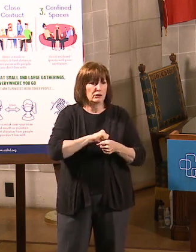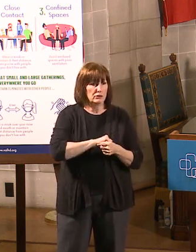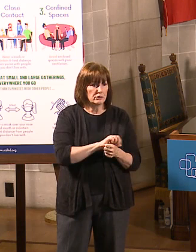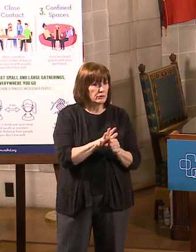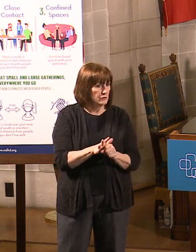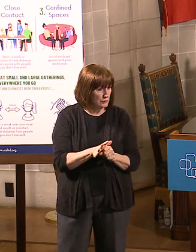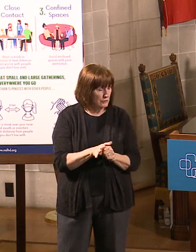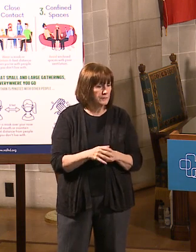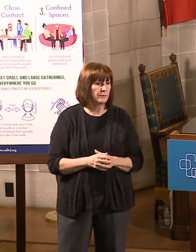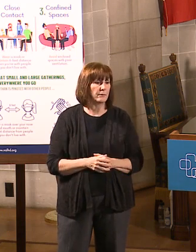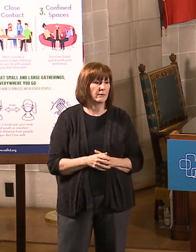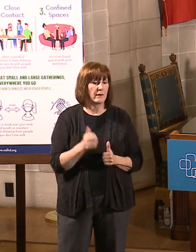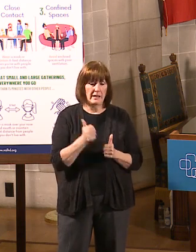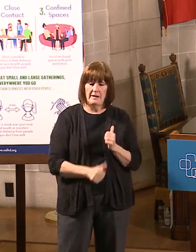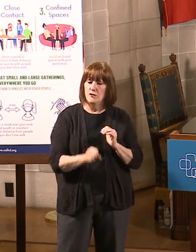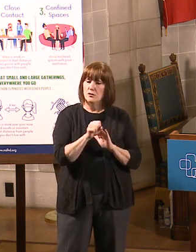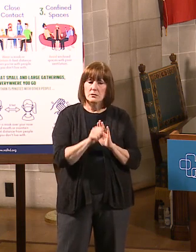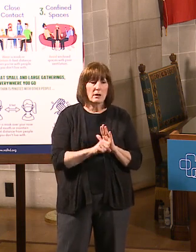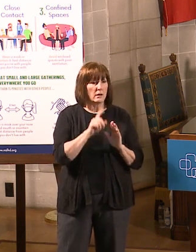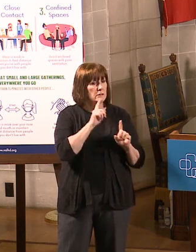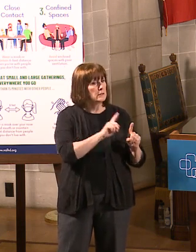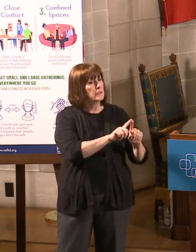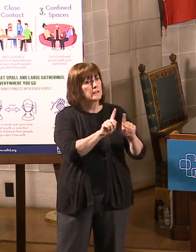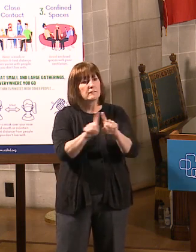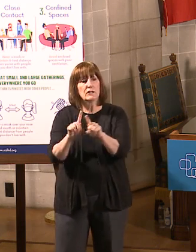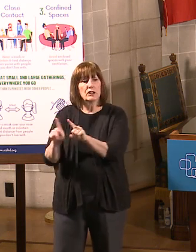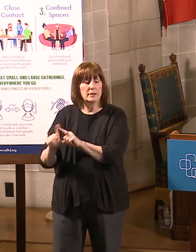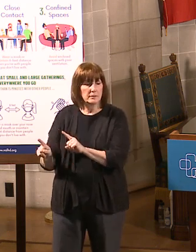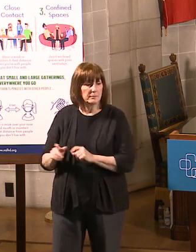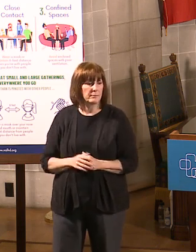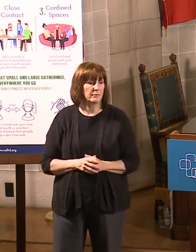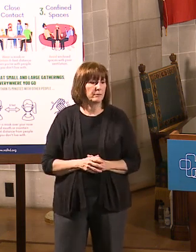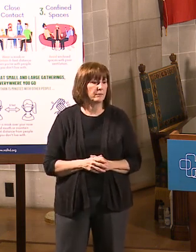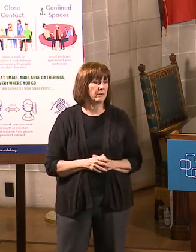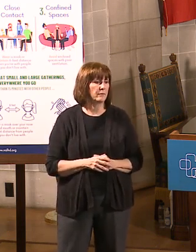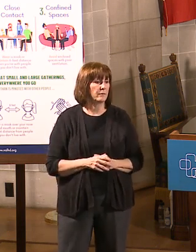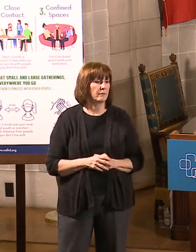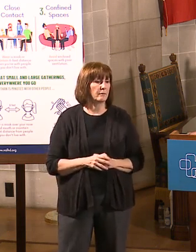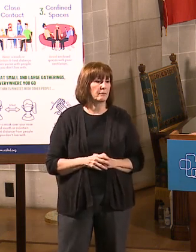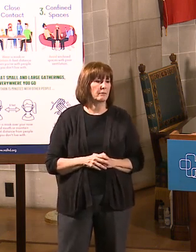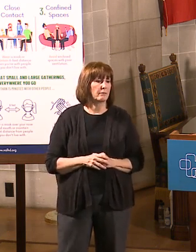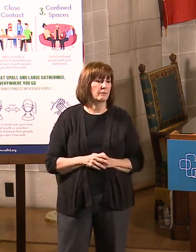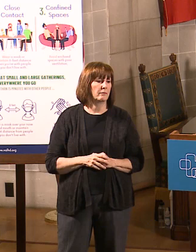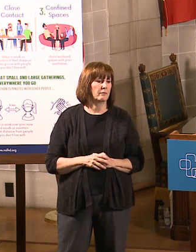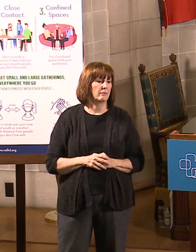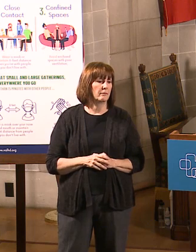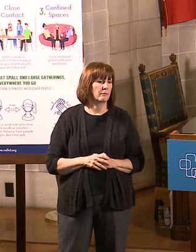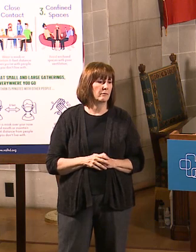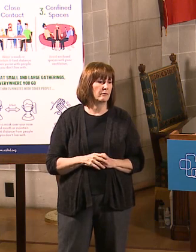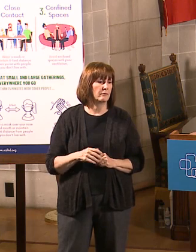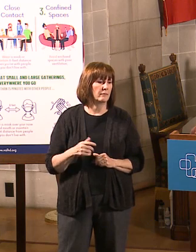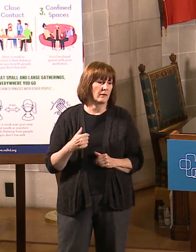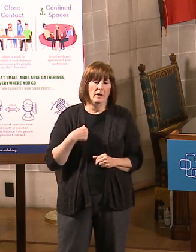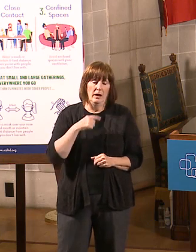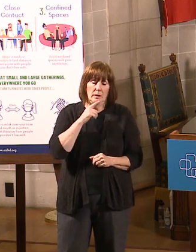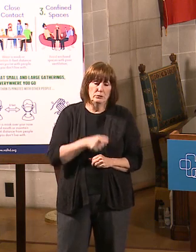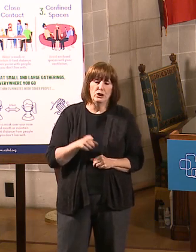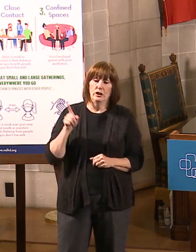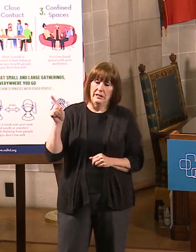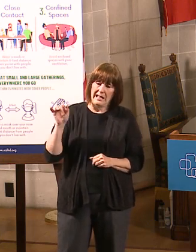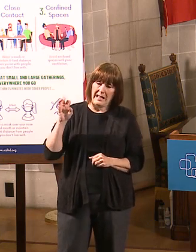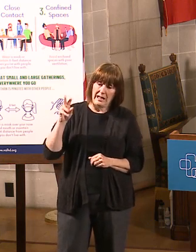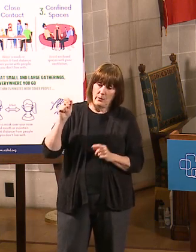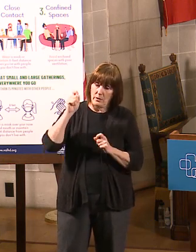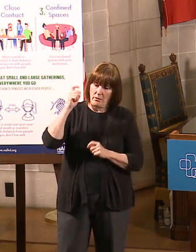appropriate, given that every state is different. And so I'm sure the Iowa governor, I've not talked to her directly about this, but I'm sure she's doing what she thinks is the